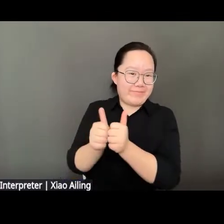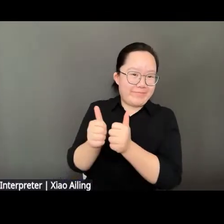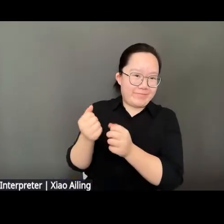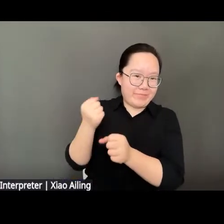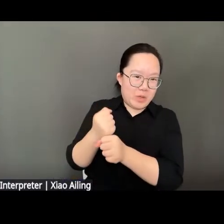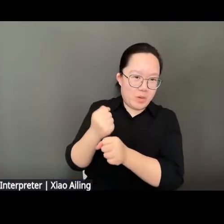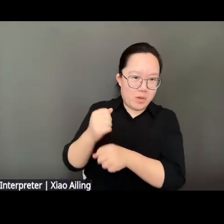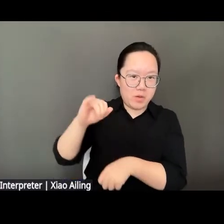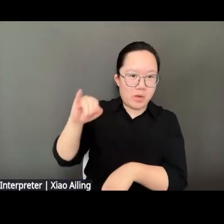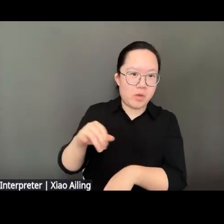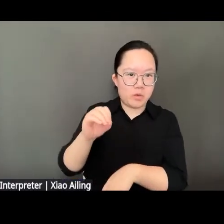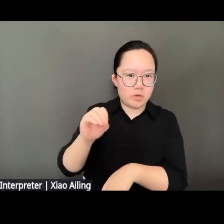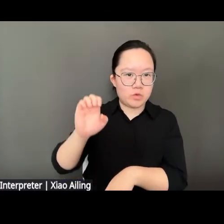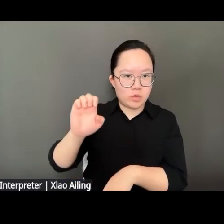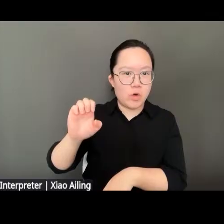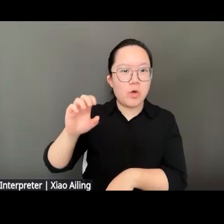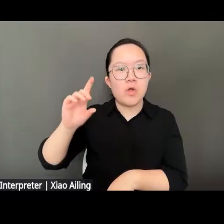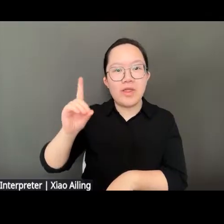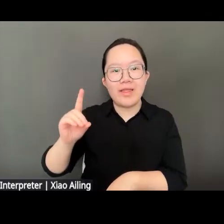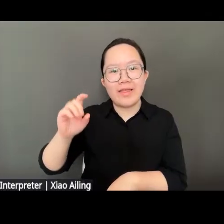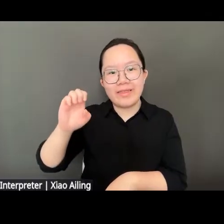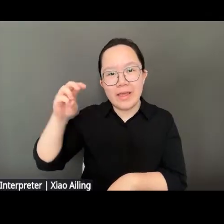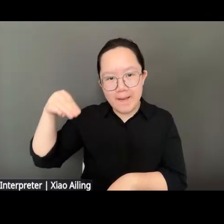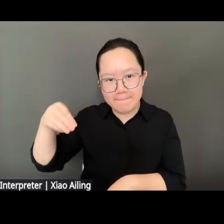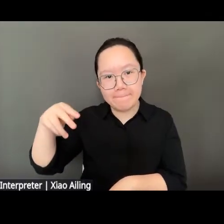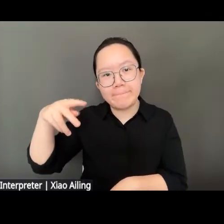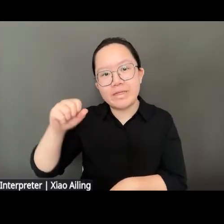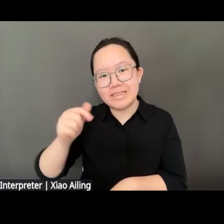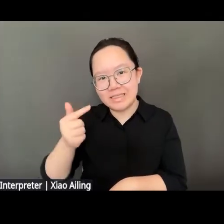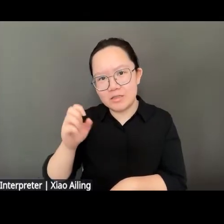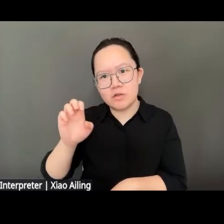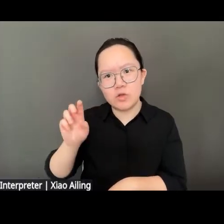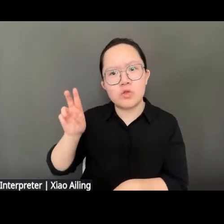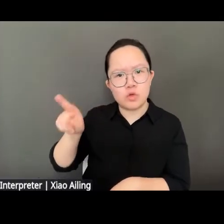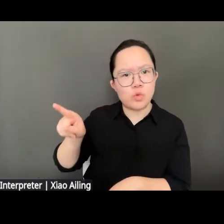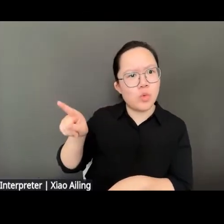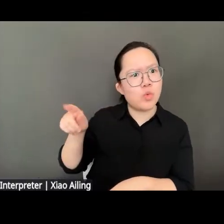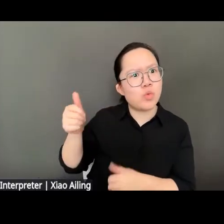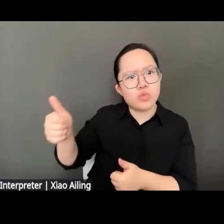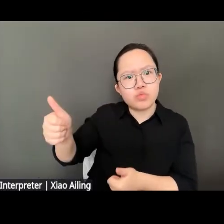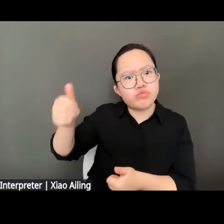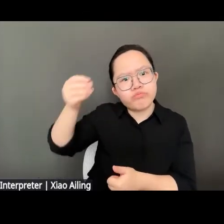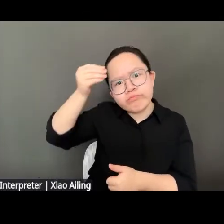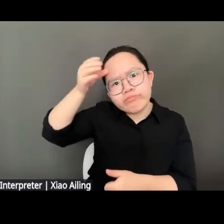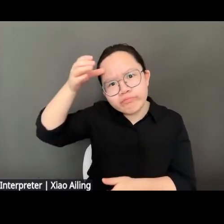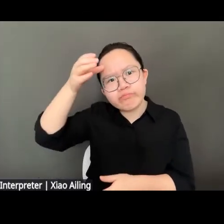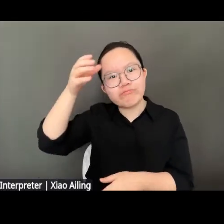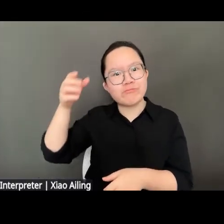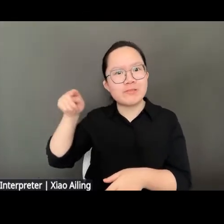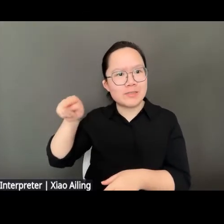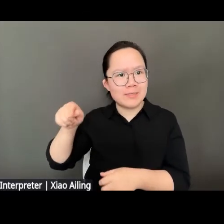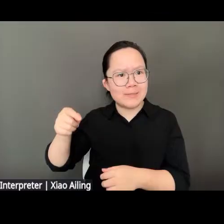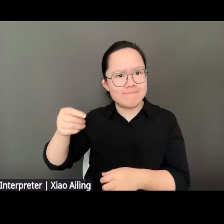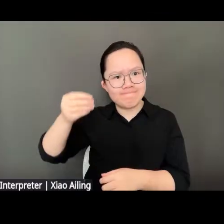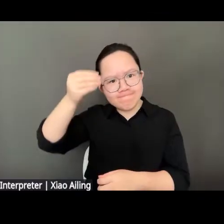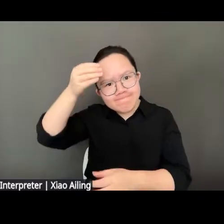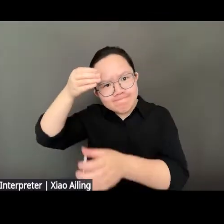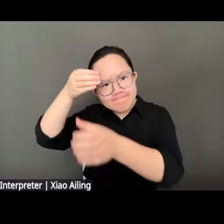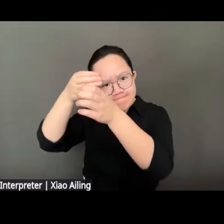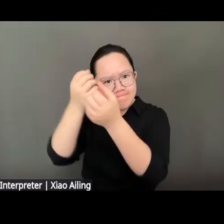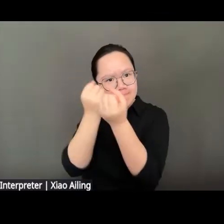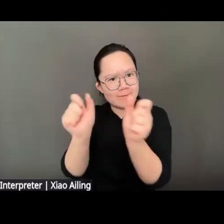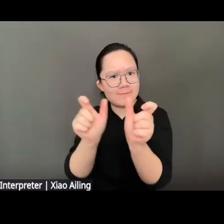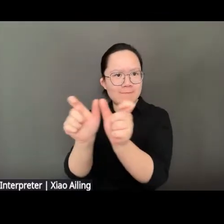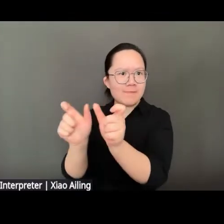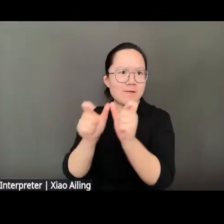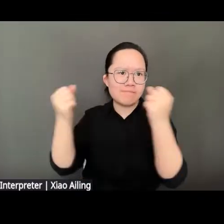the co-authors of this paper, and she's a very experienced safeguarding practitioner. So